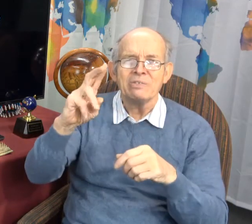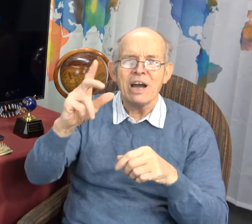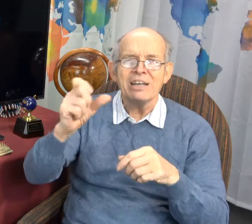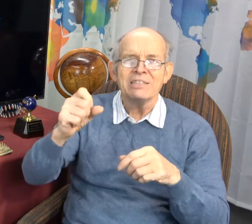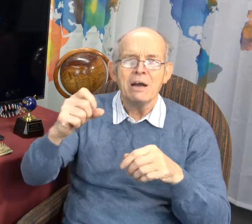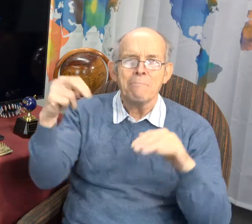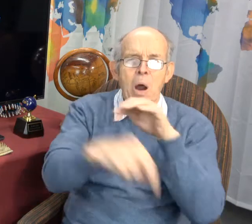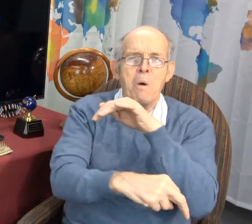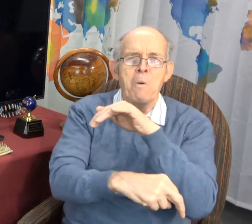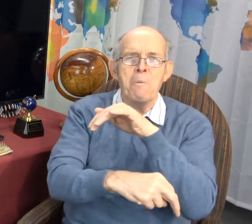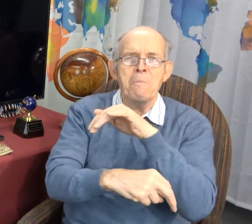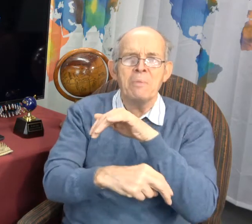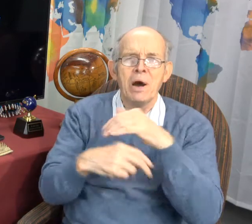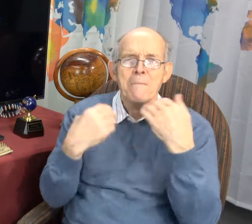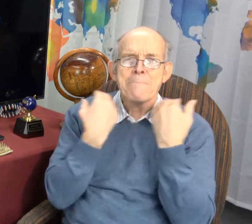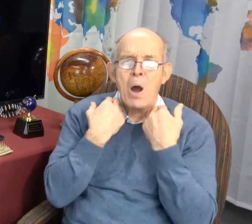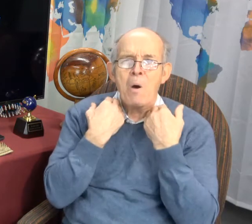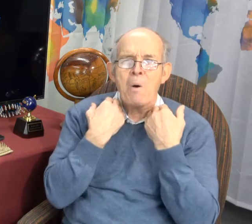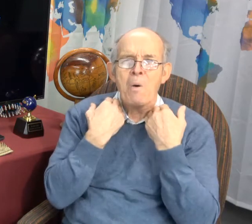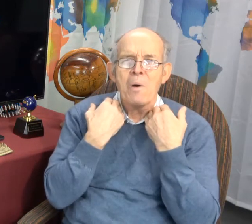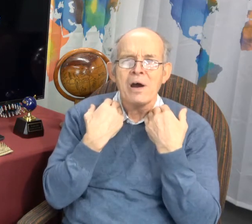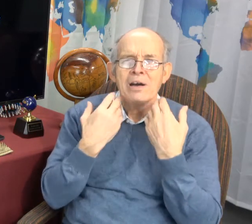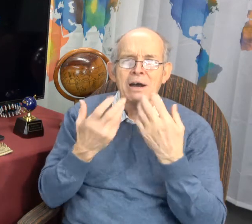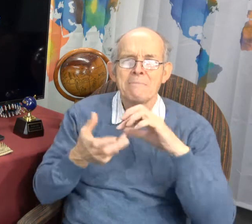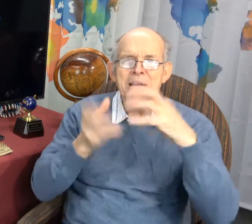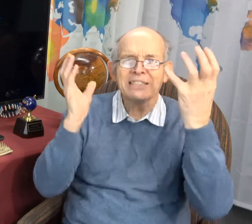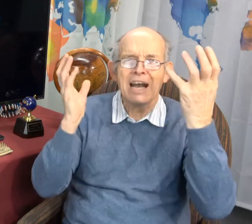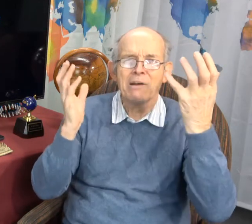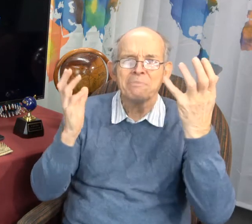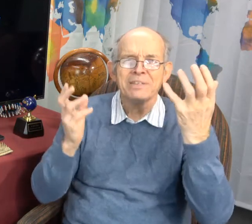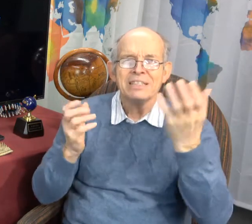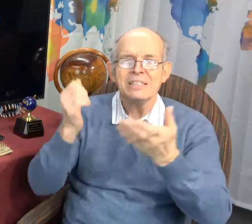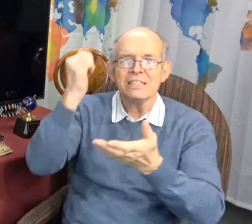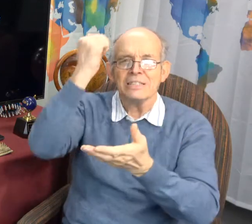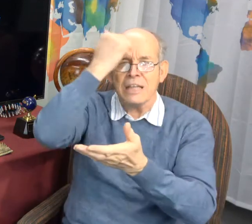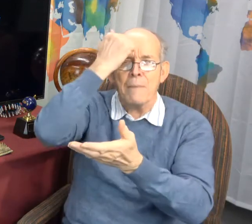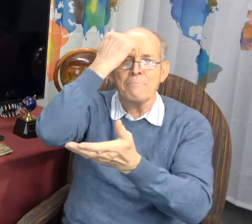drive, boom, bow, match up.